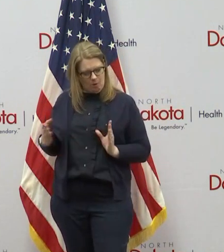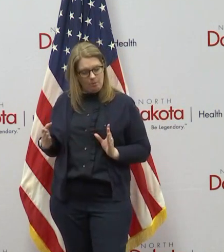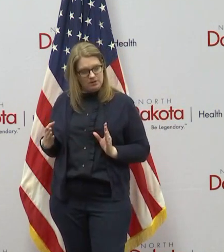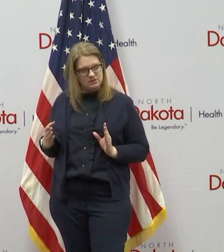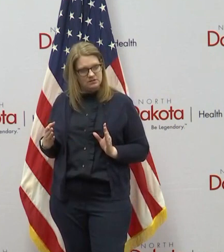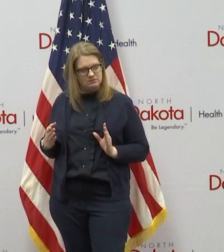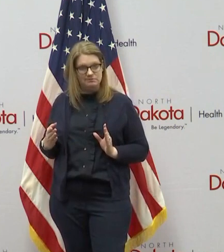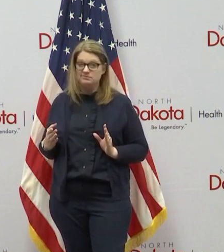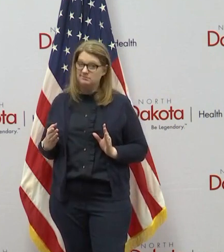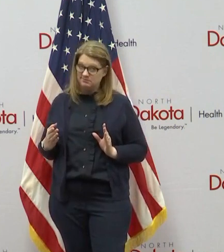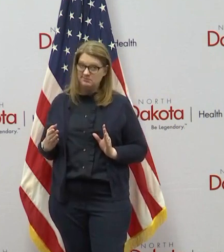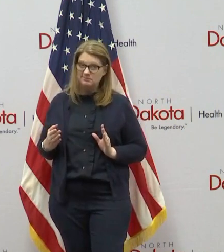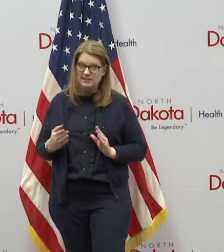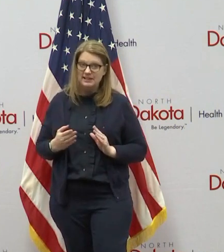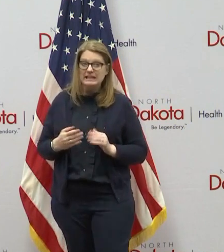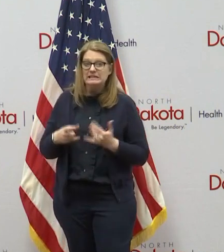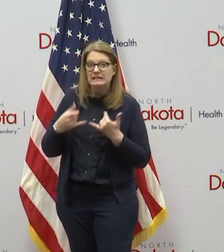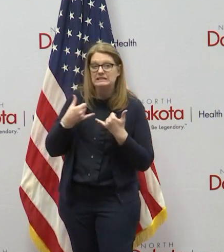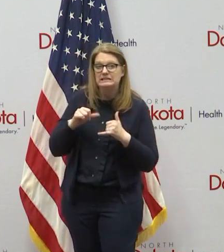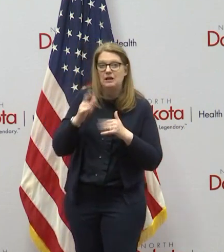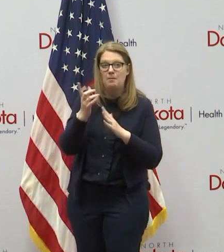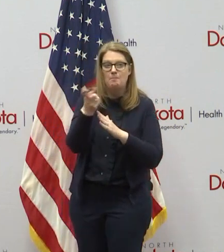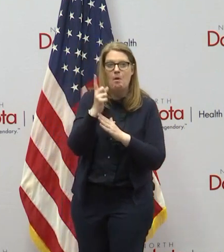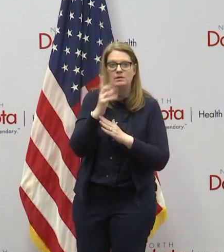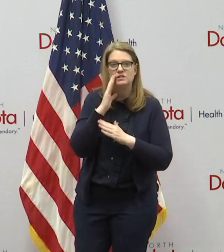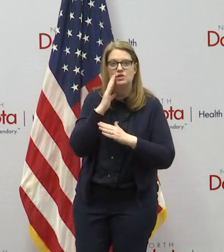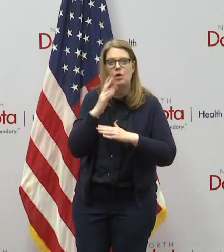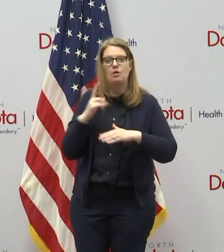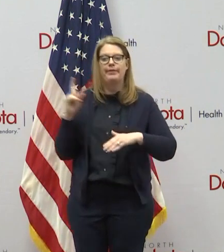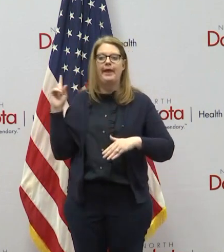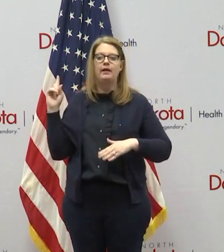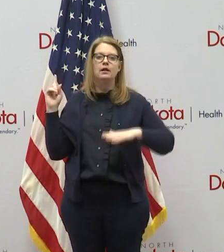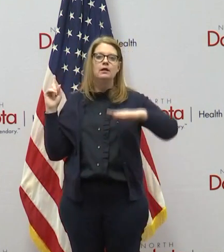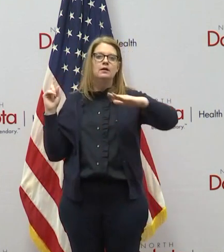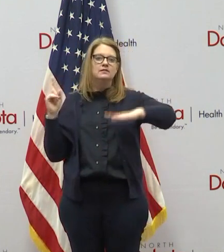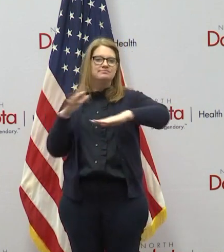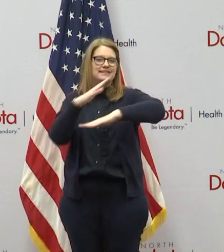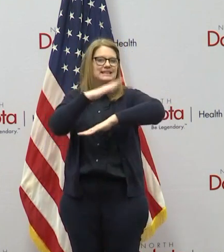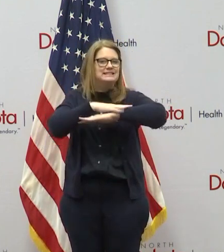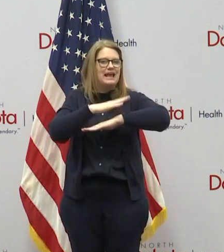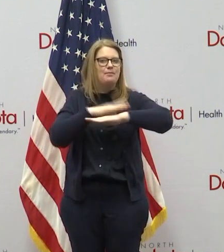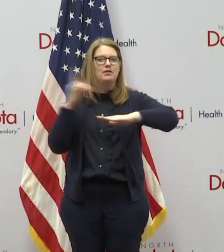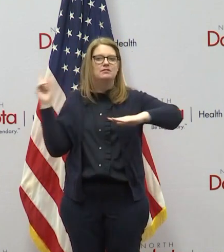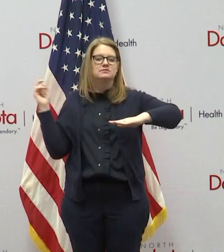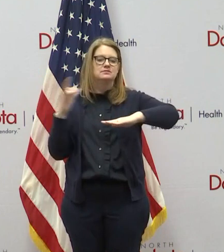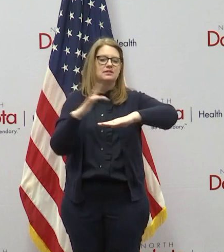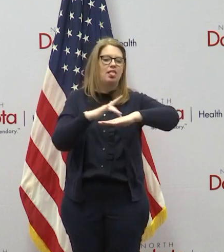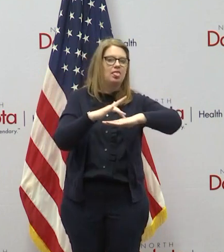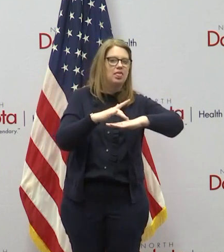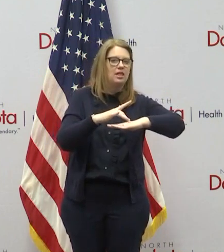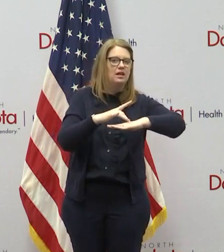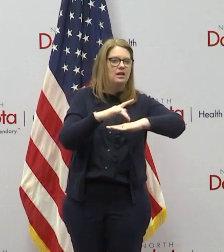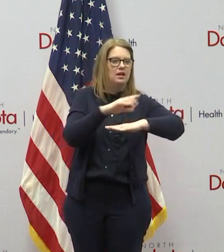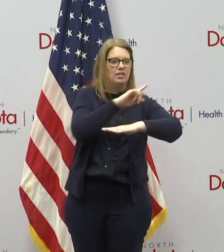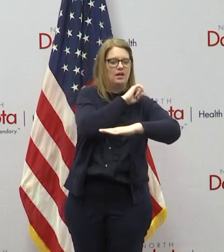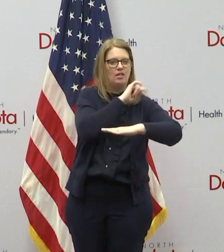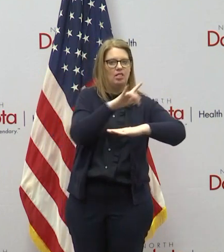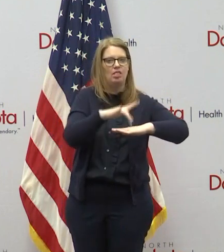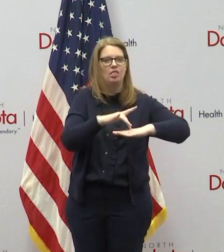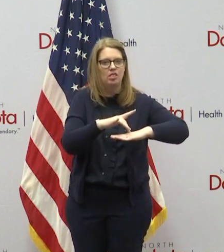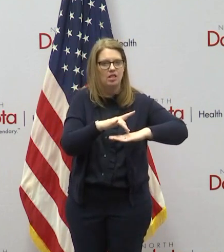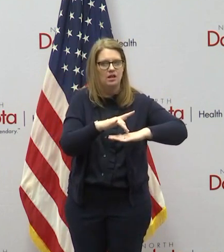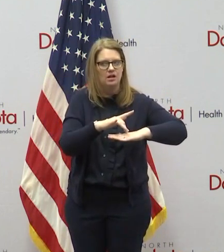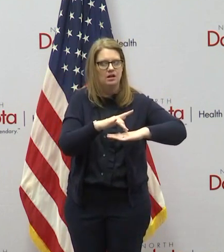transmissible moments even as we're practicing COVID etiquette this weekend. I'm sure that if people get back into bars and restaurants,